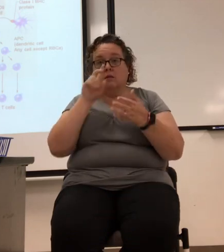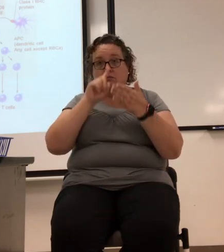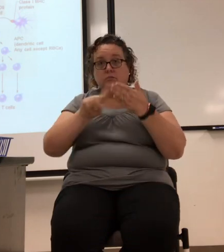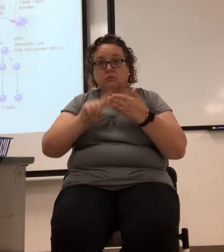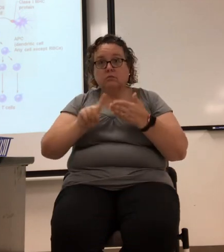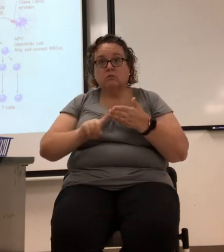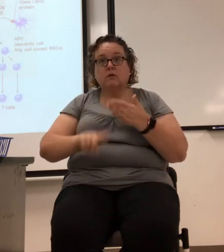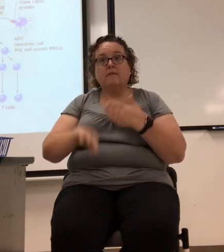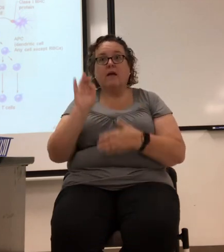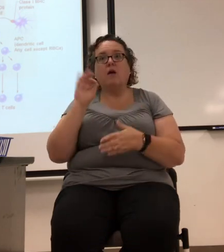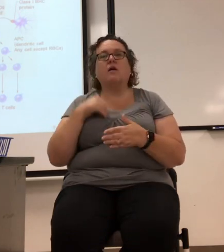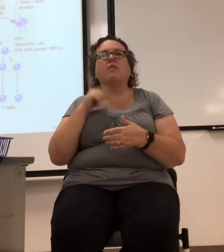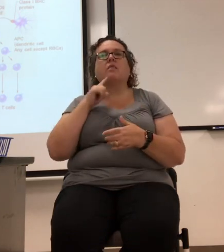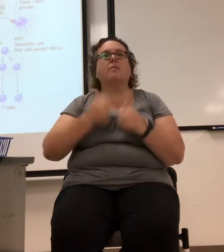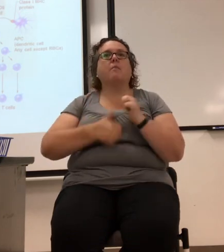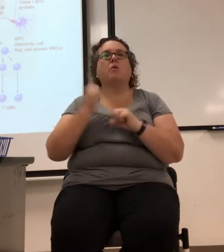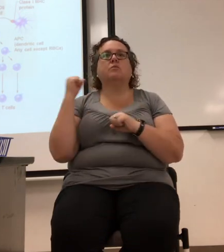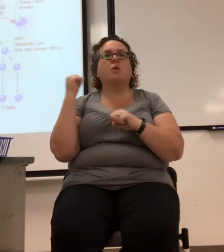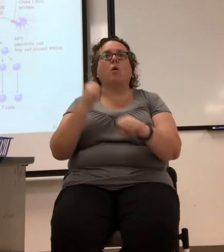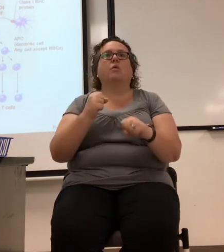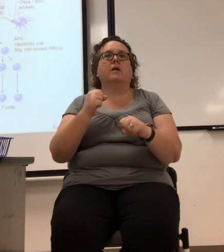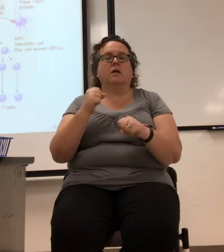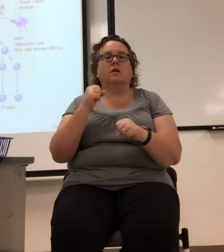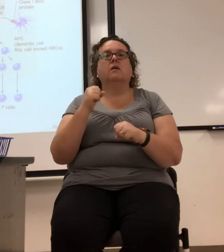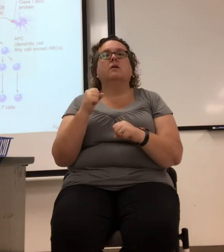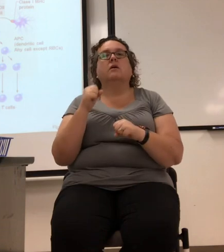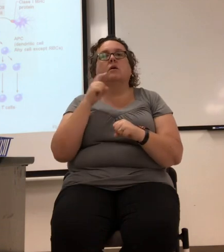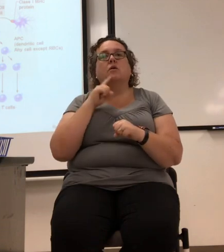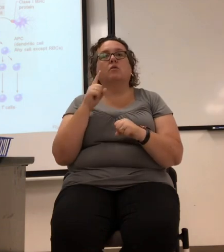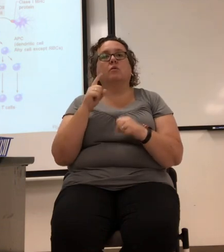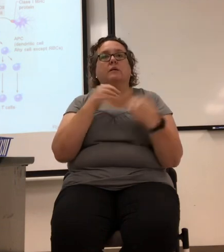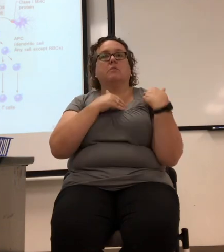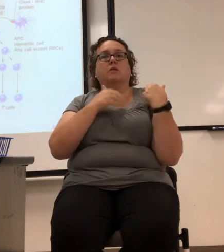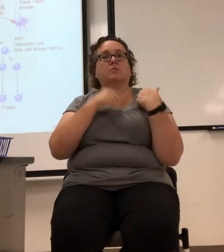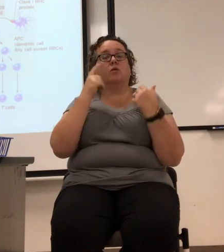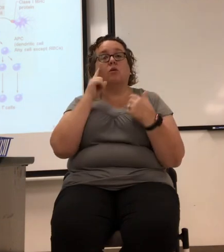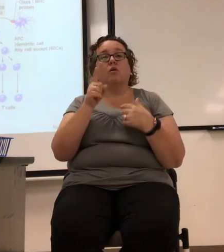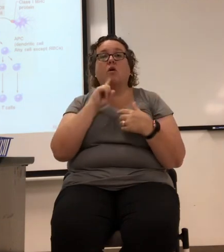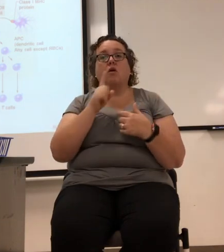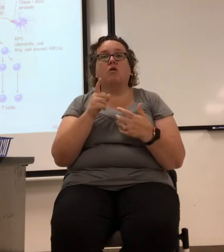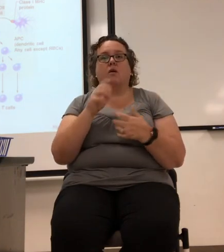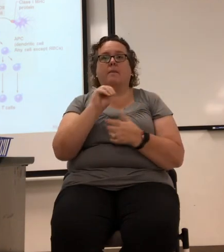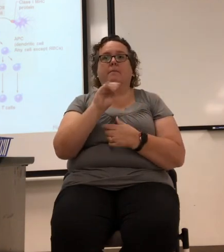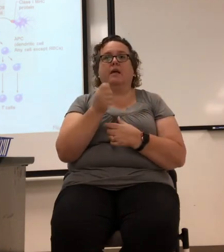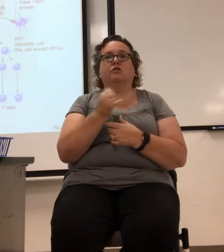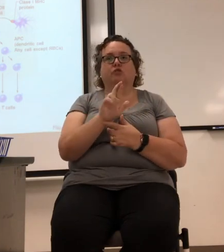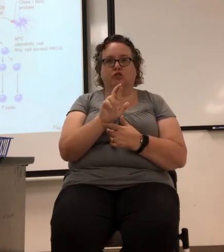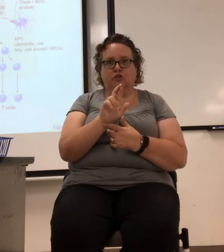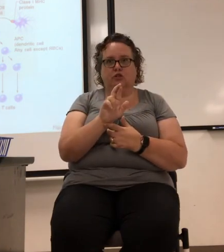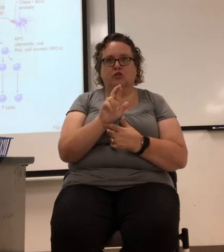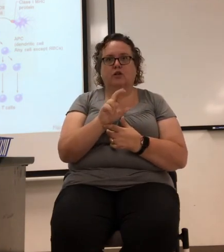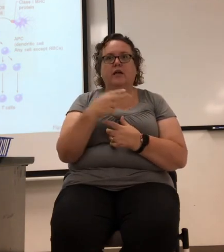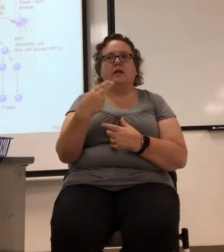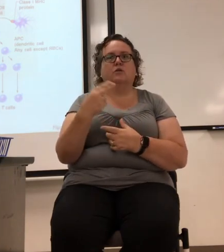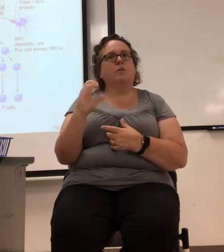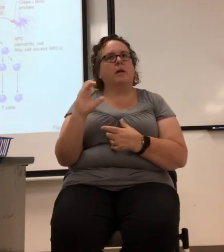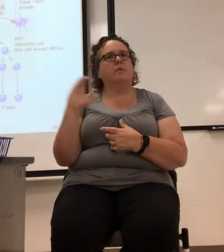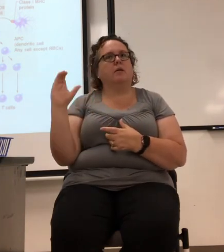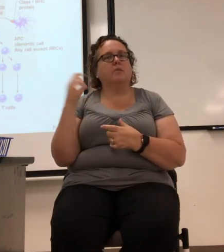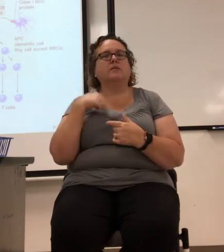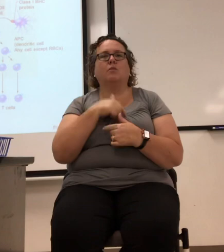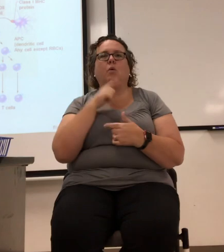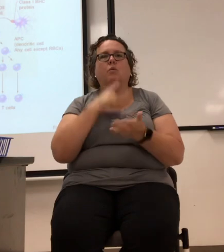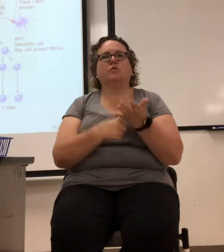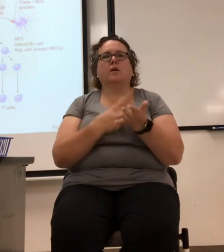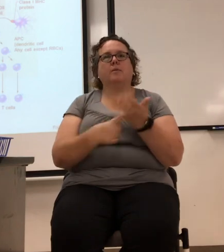most potent genes and proteins responsible for tissue graft rejection are major histocompatibility complex. And that's what we're